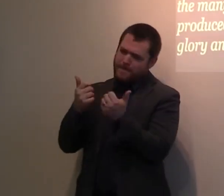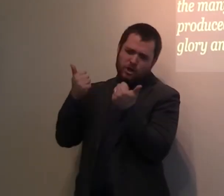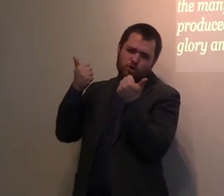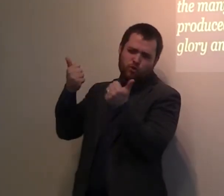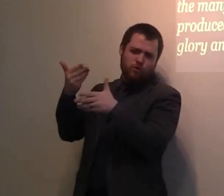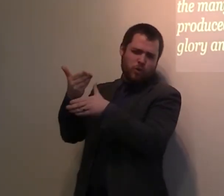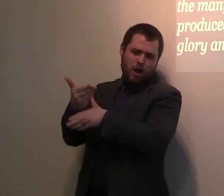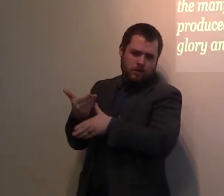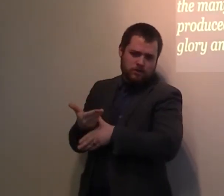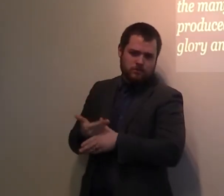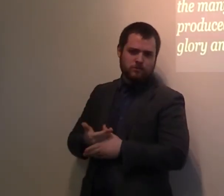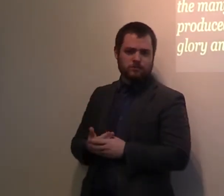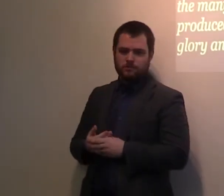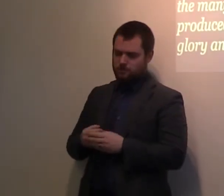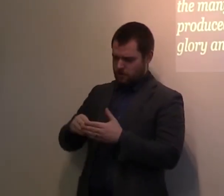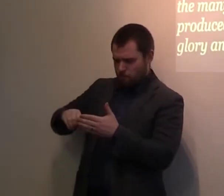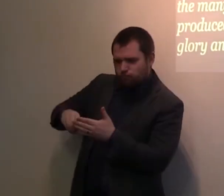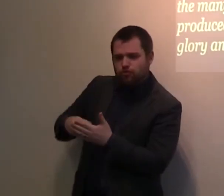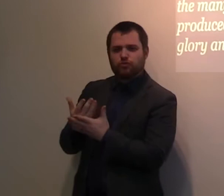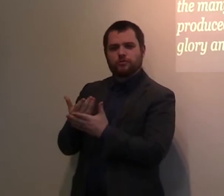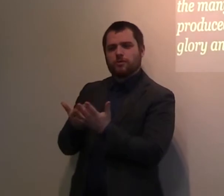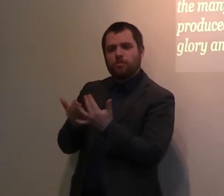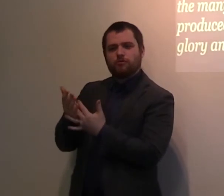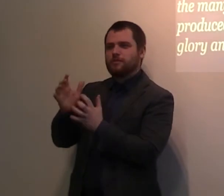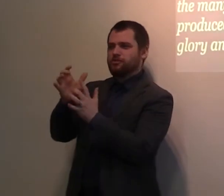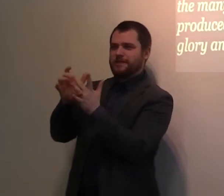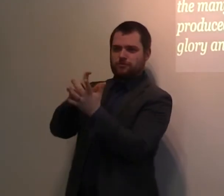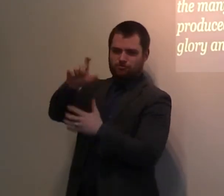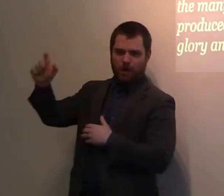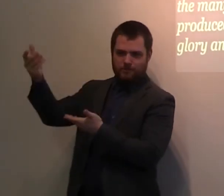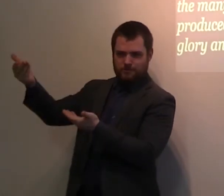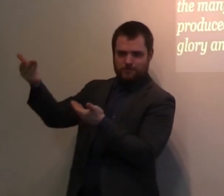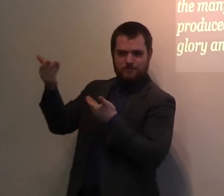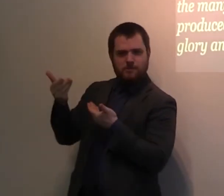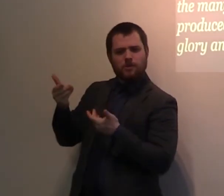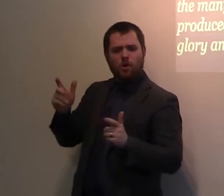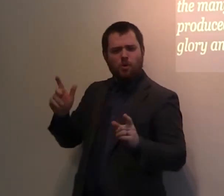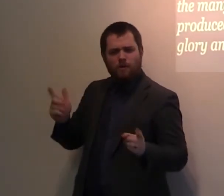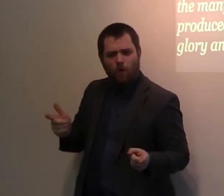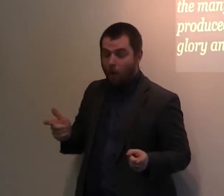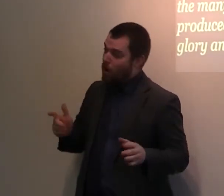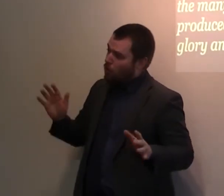produced by Jesus Christ to bring glory and praise to God.